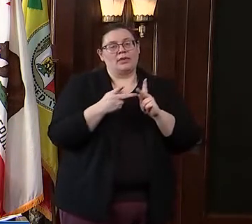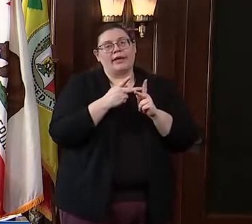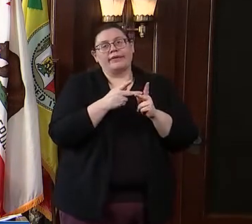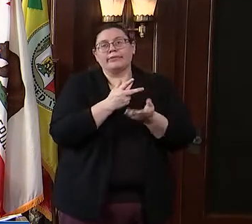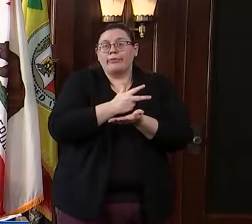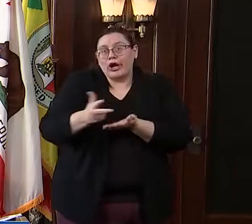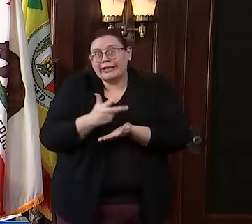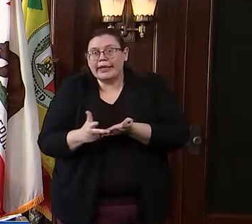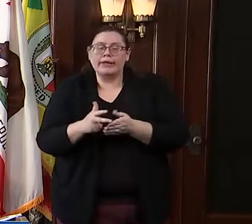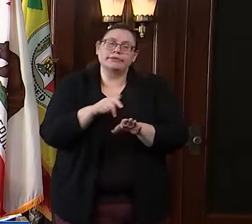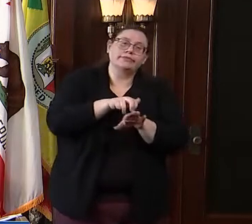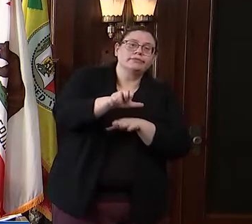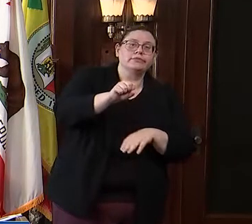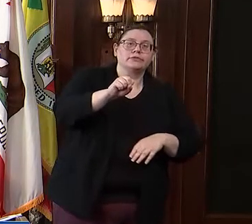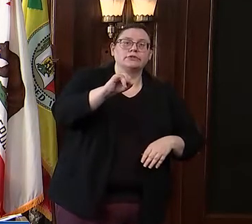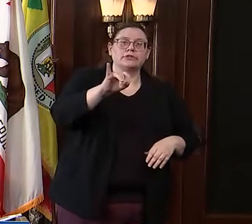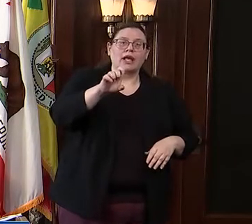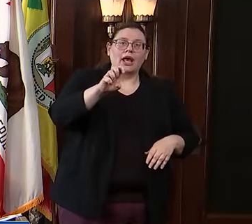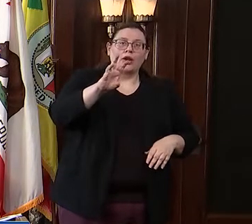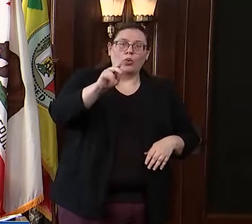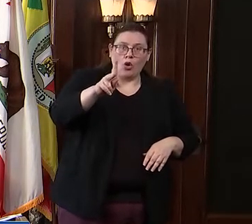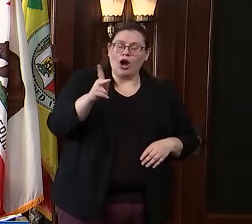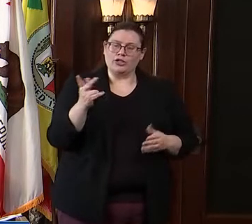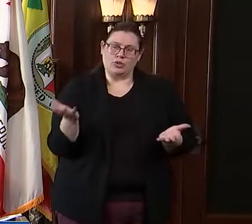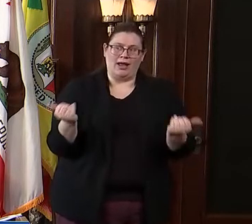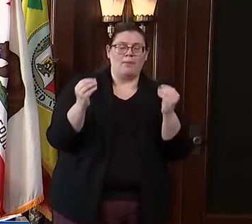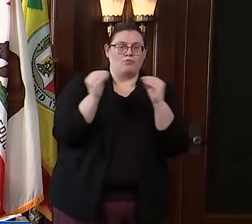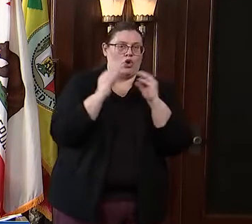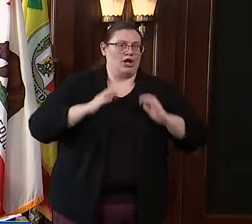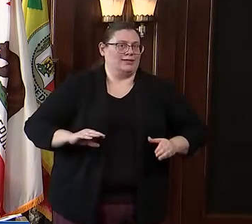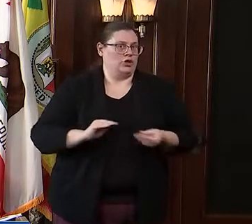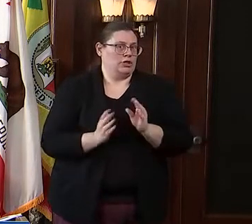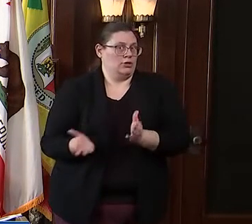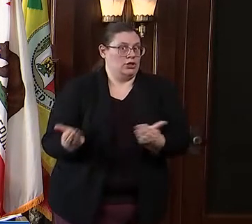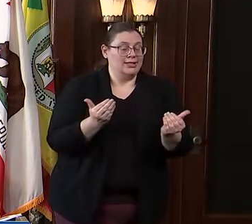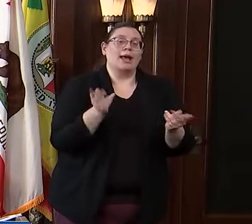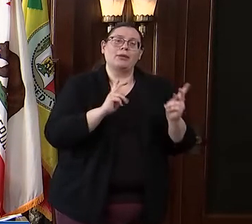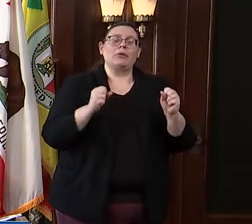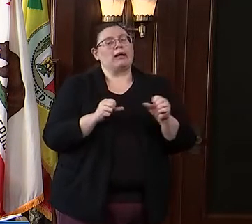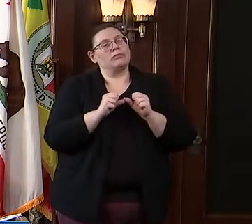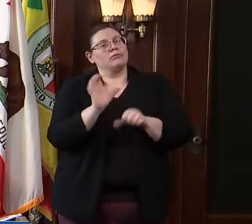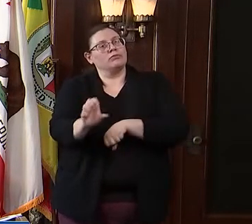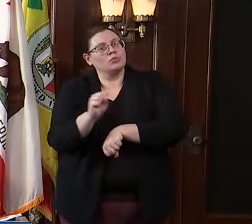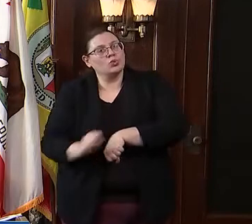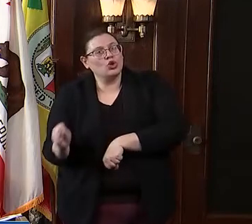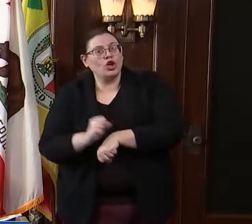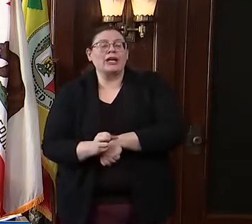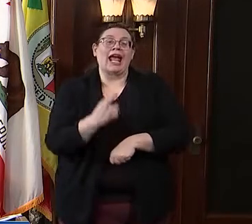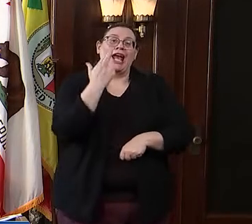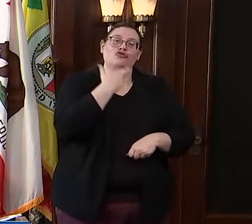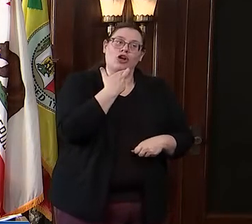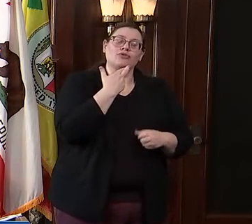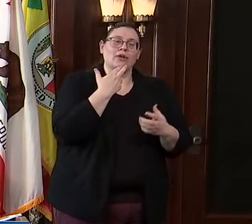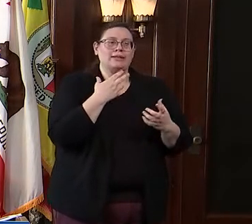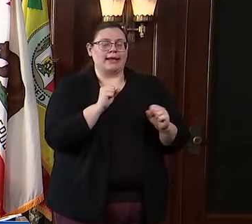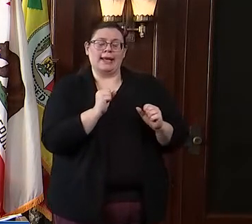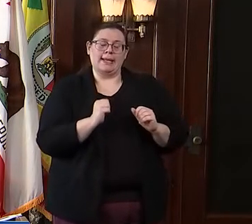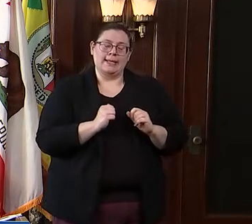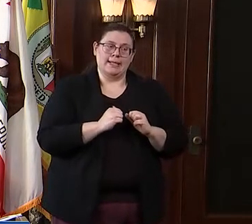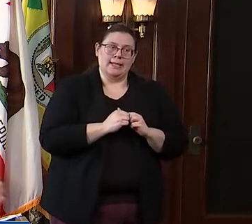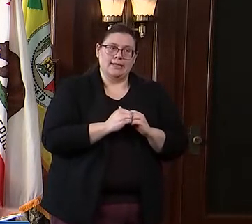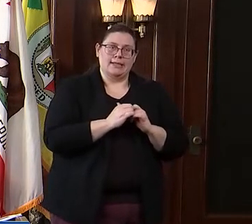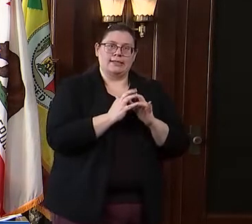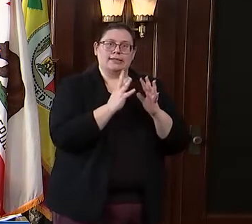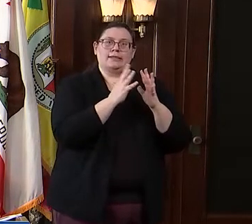lots, and to make sure you can get the number of customers you need to make sure people keep their jobs and our restaurants can stand back up.